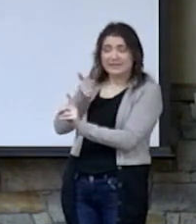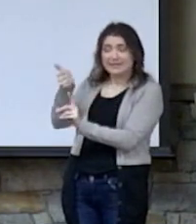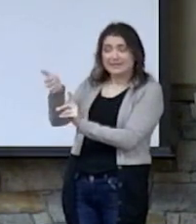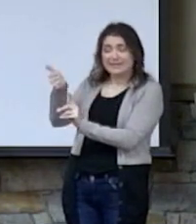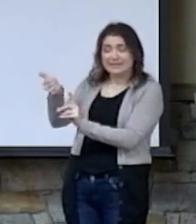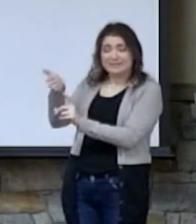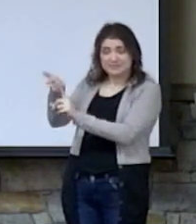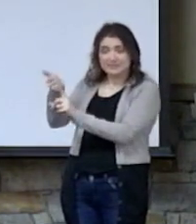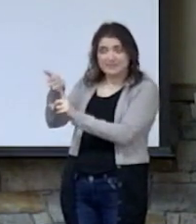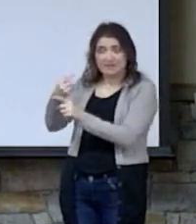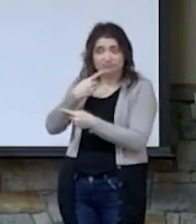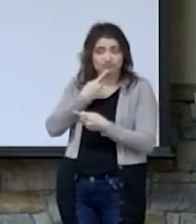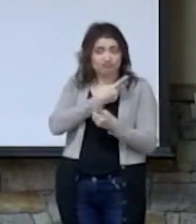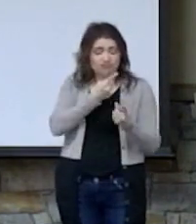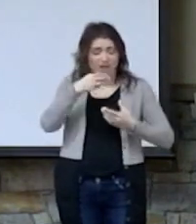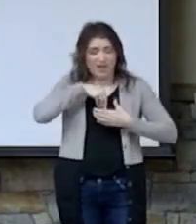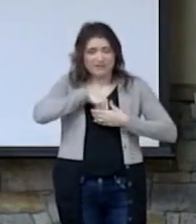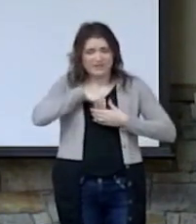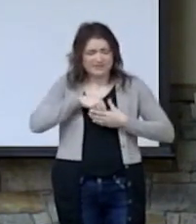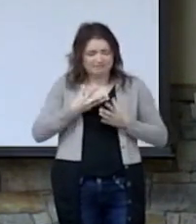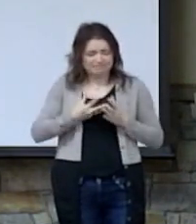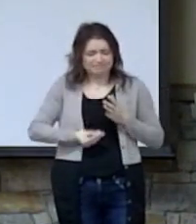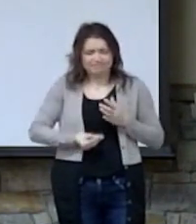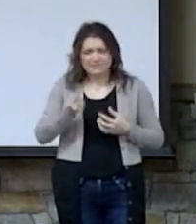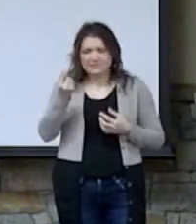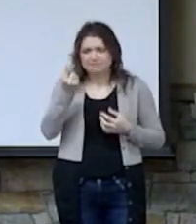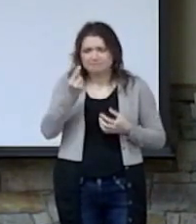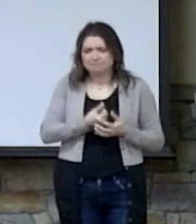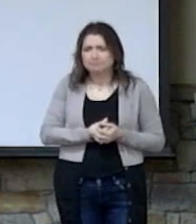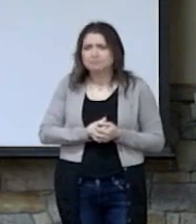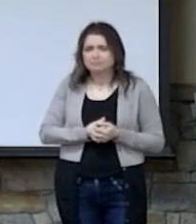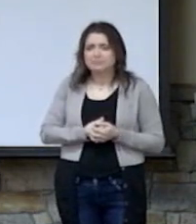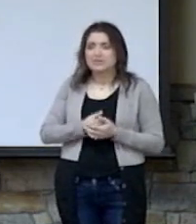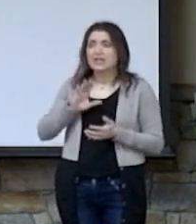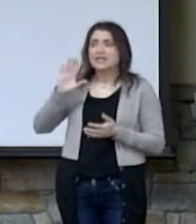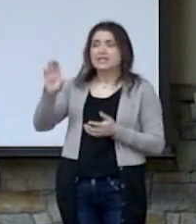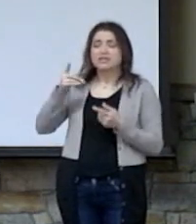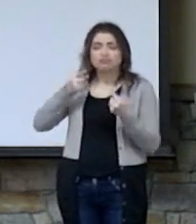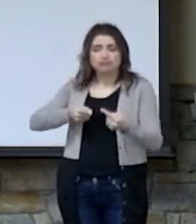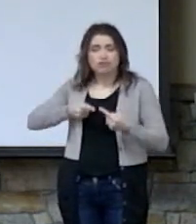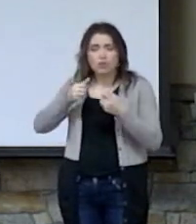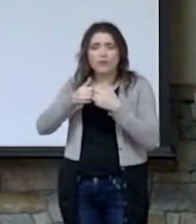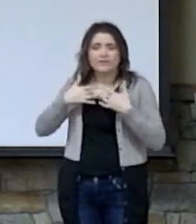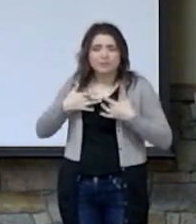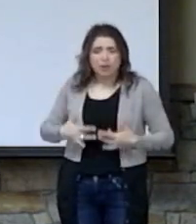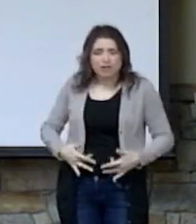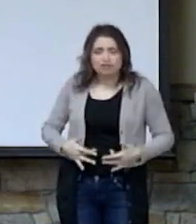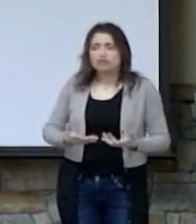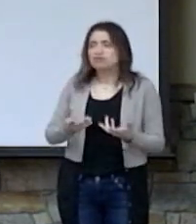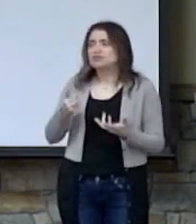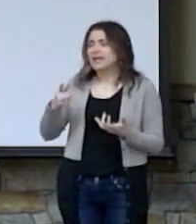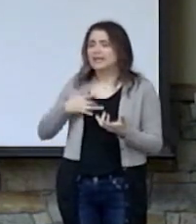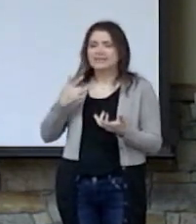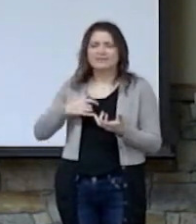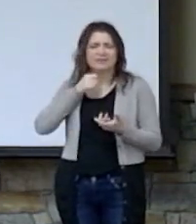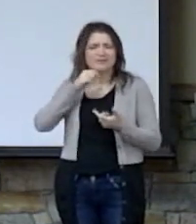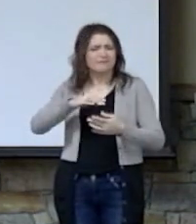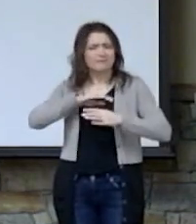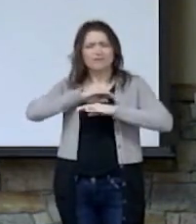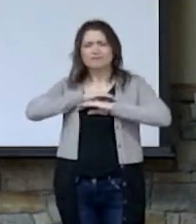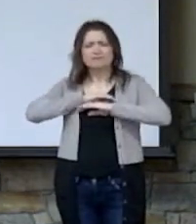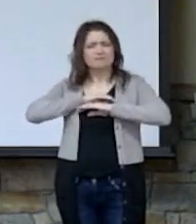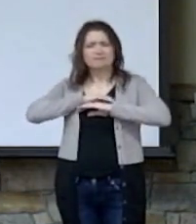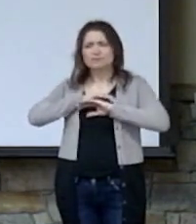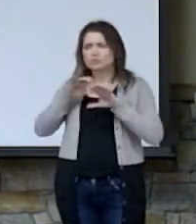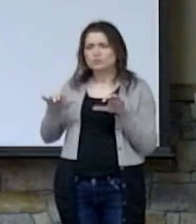on the inside, something was missing. He actually struggled with depression, and he just felt unfulfilled in what he